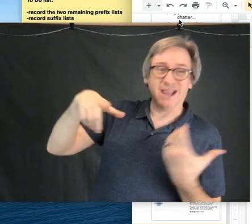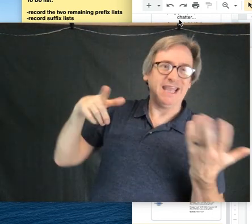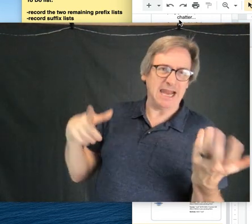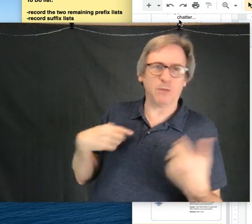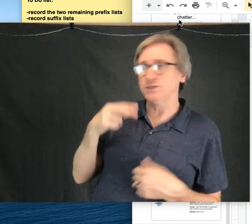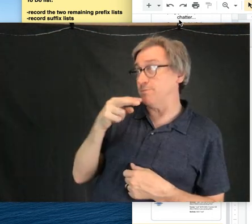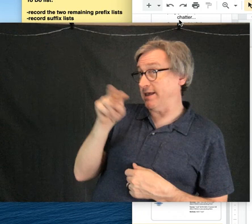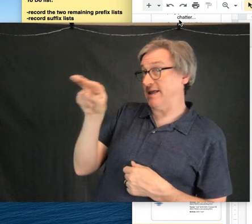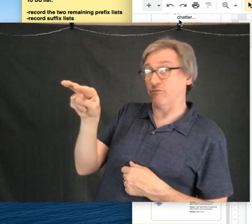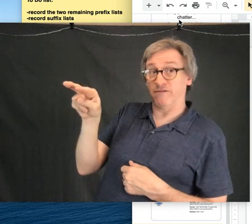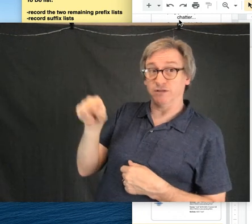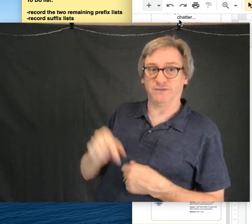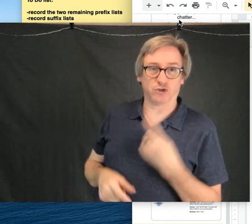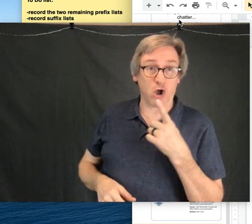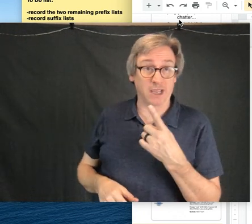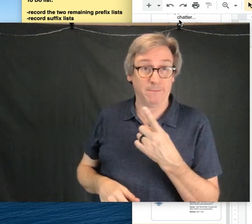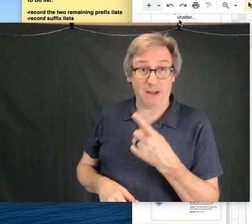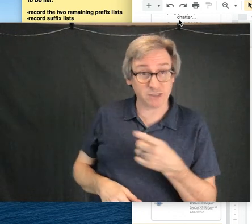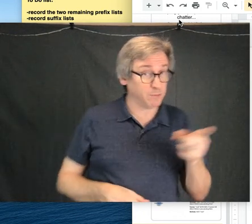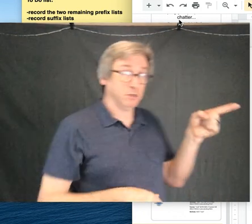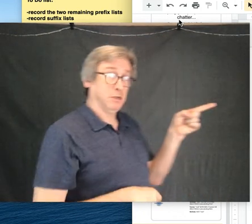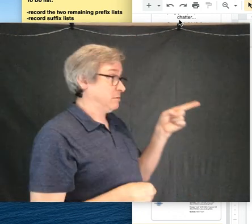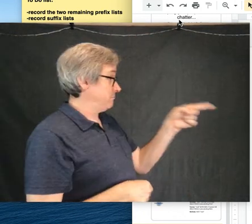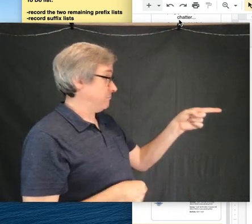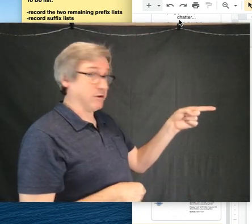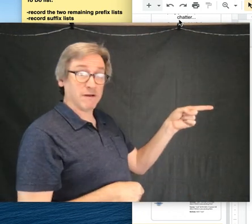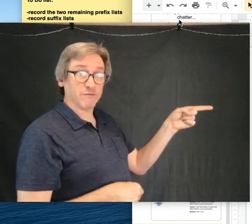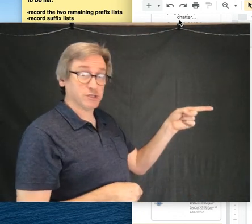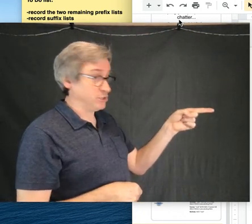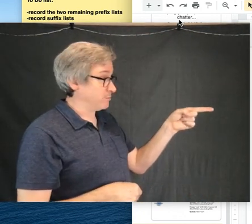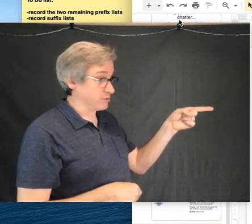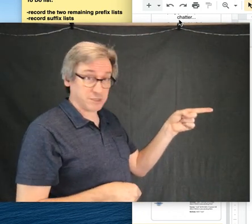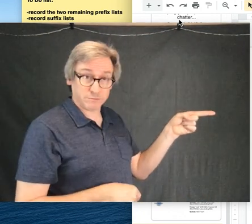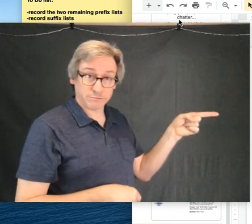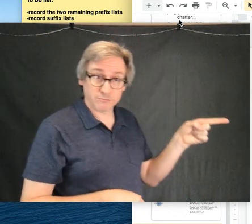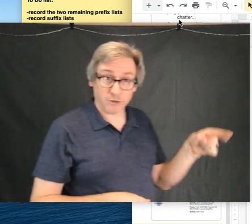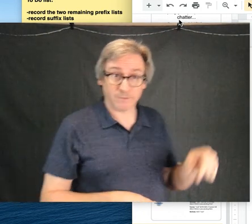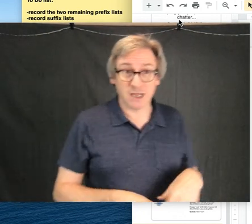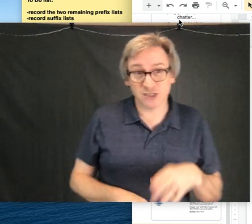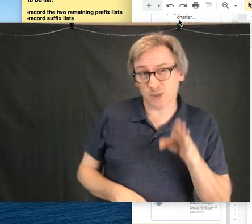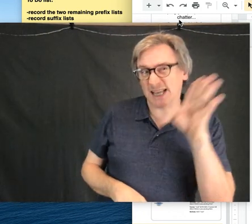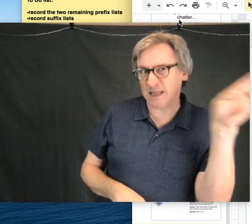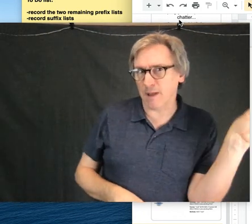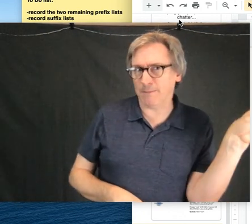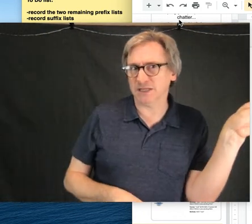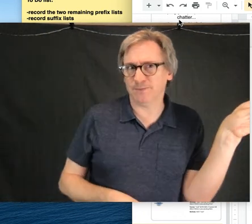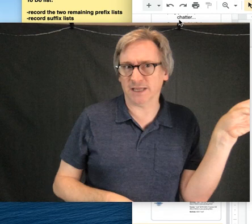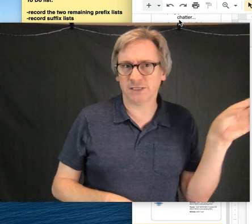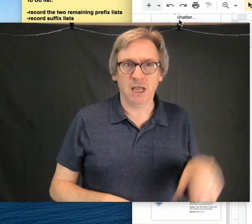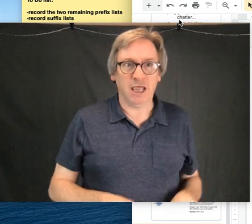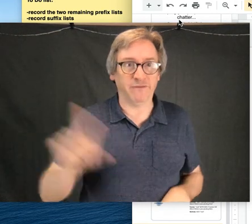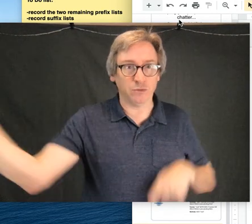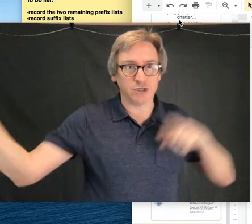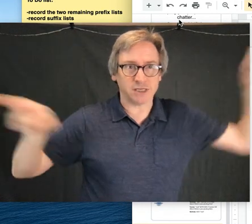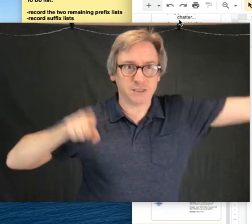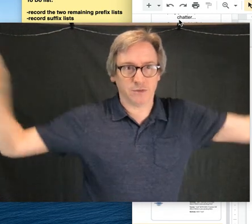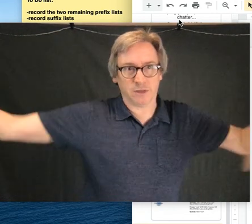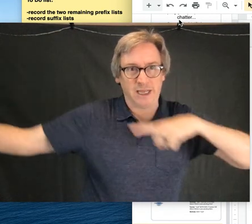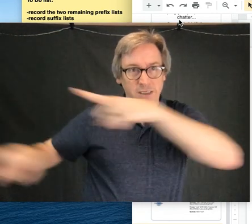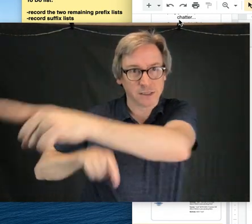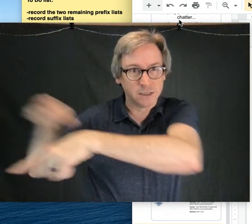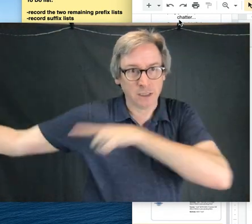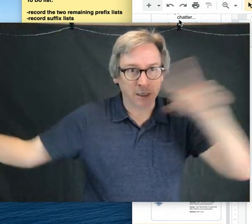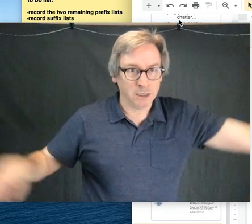over there. It helps to make that reference. If you're talking about someone, make a reference to the person. Right? So set them up in space. If you just